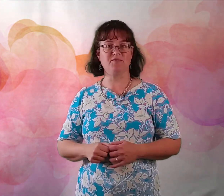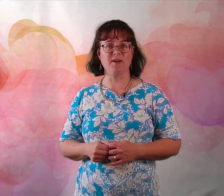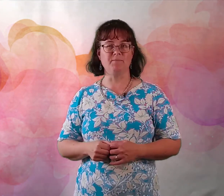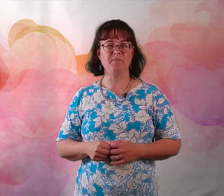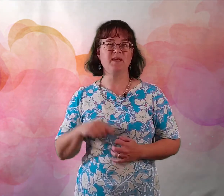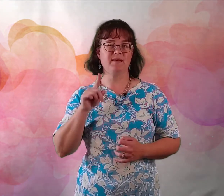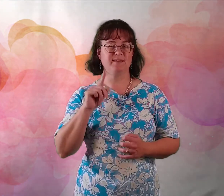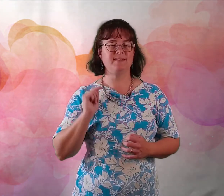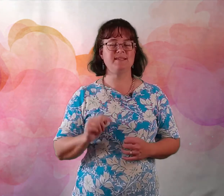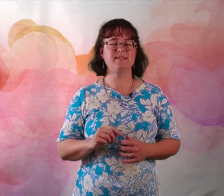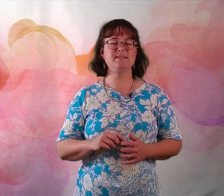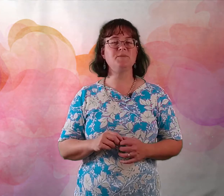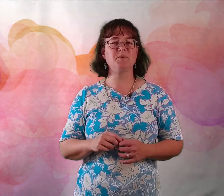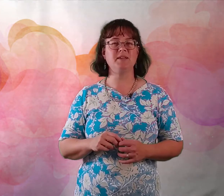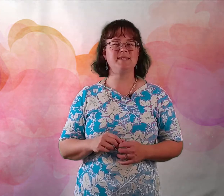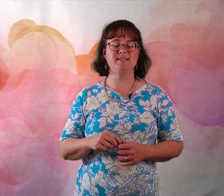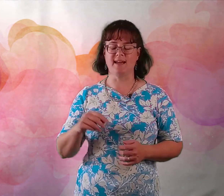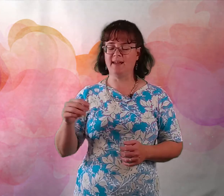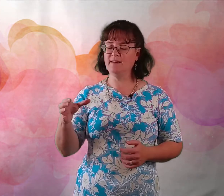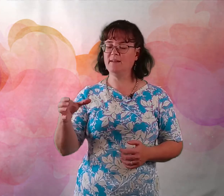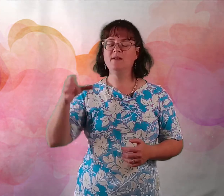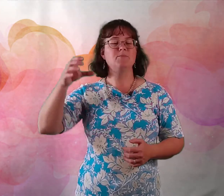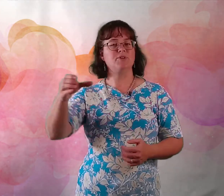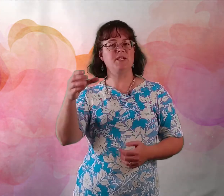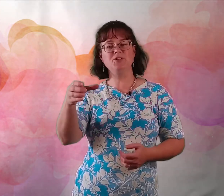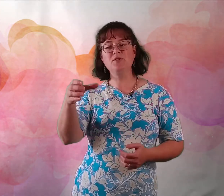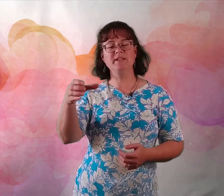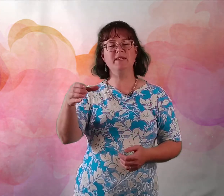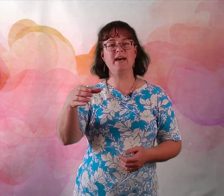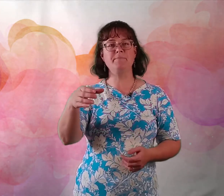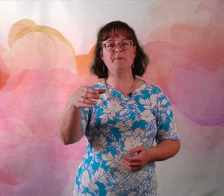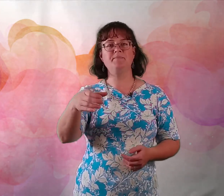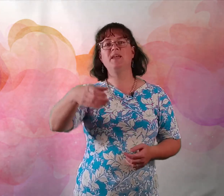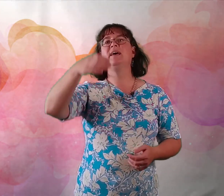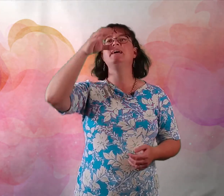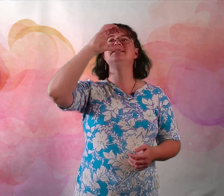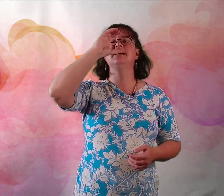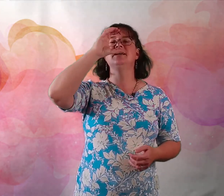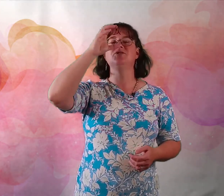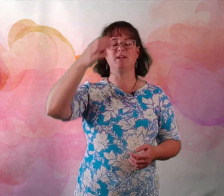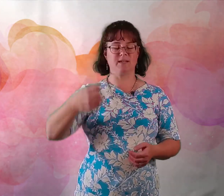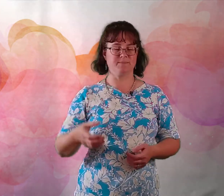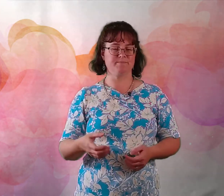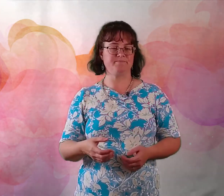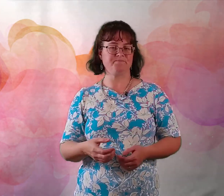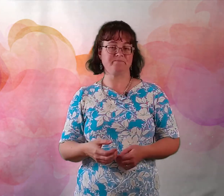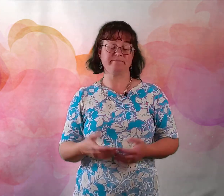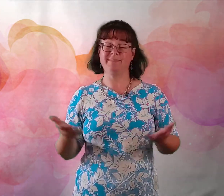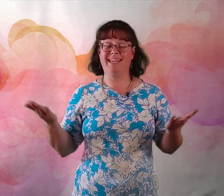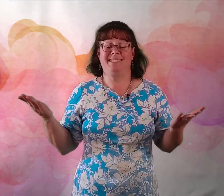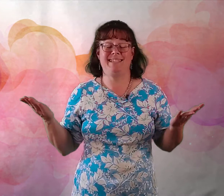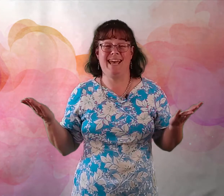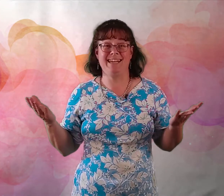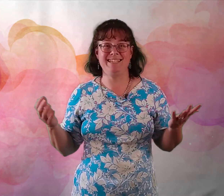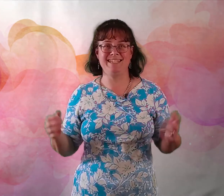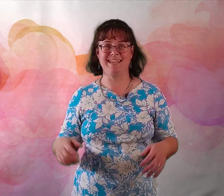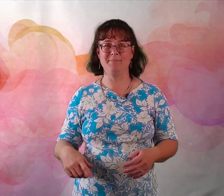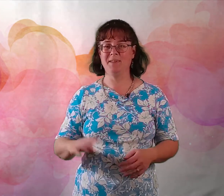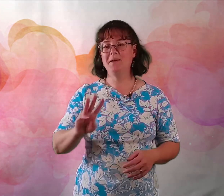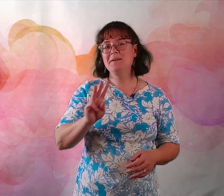from. This is a super easy sign. Pretend you're holding a cup and taking a drink. It's that easy.